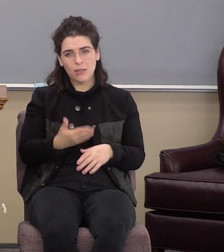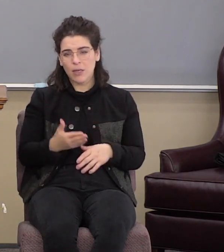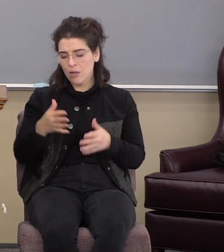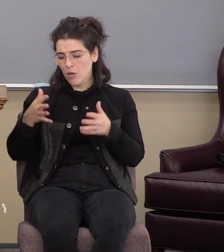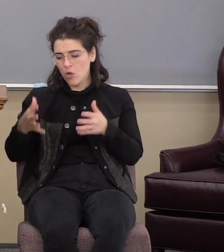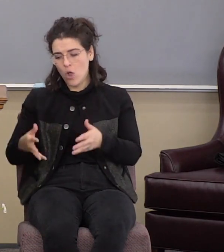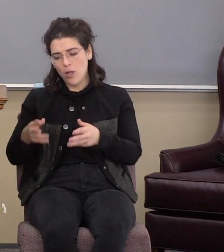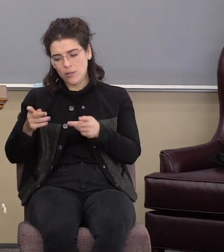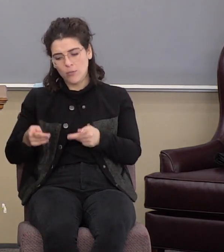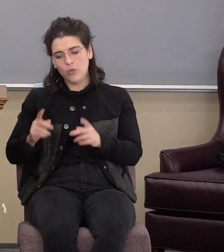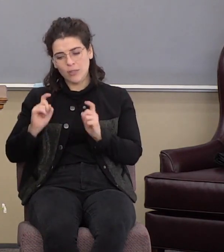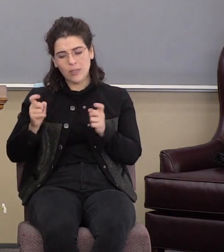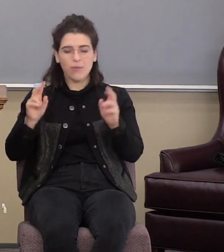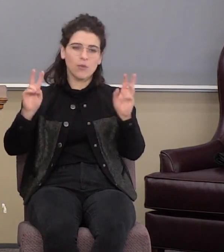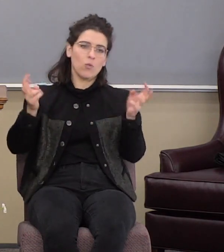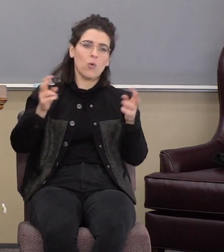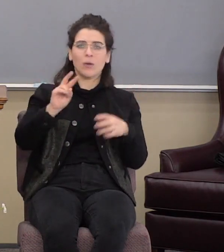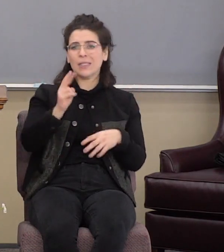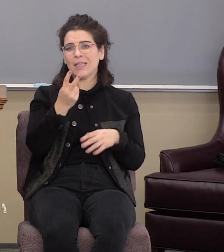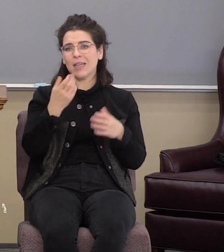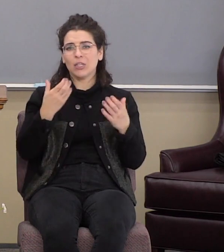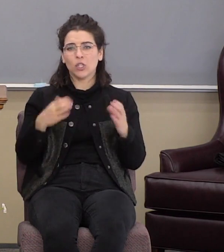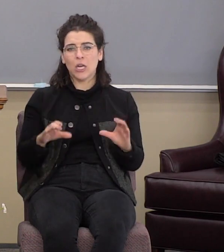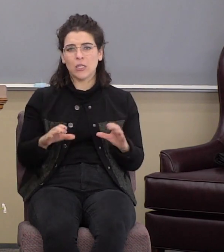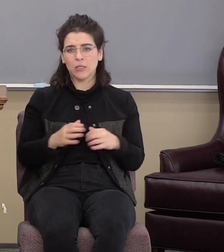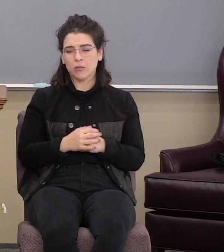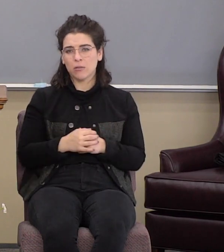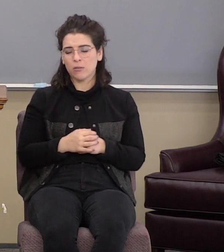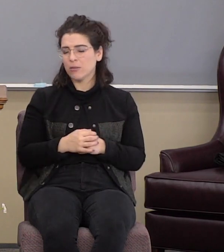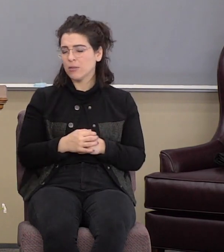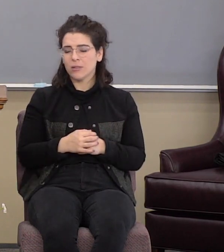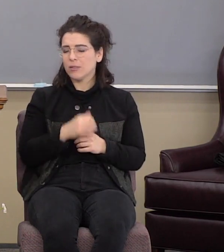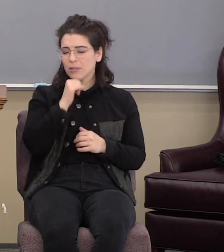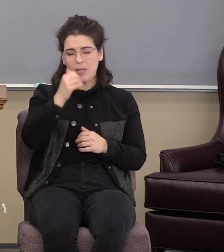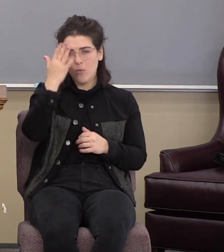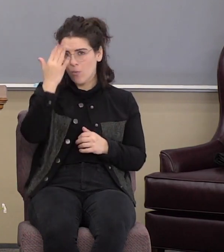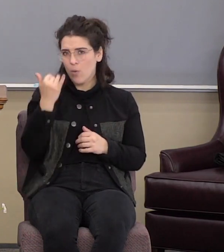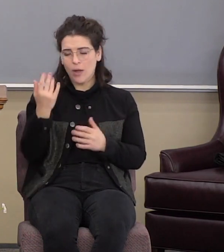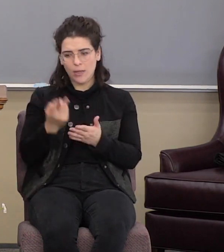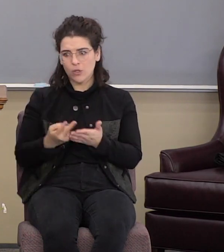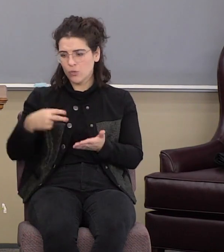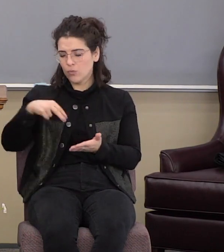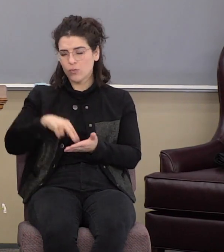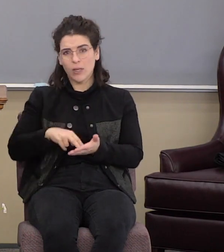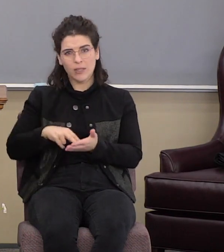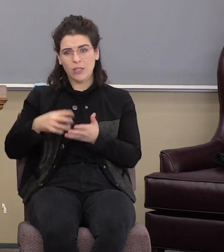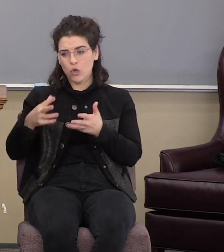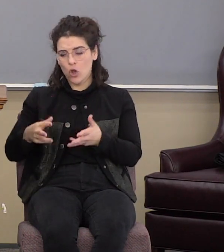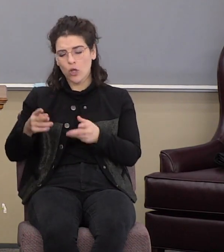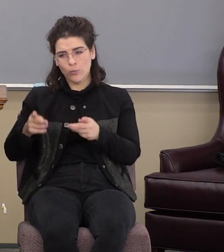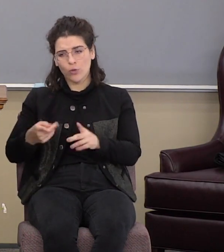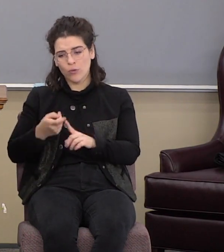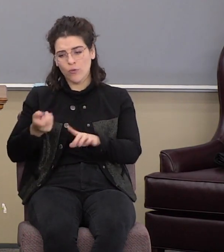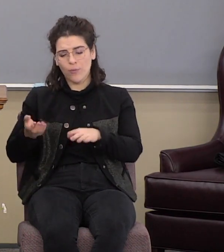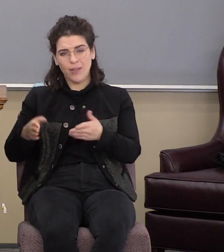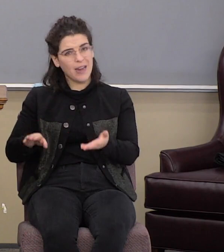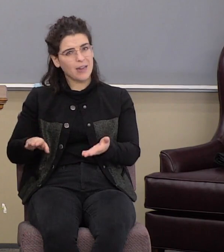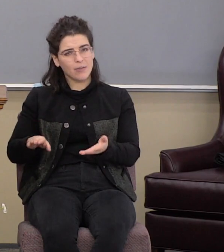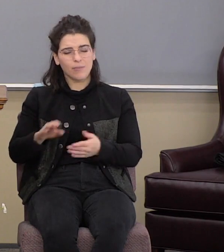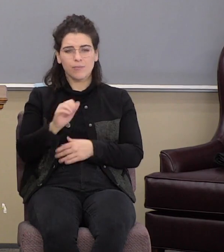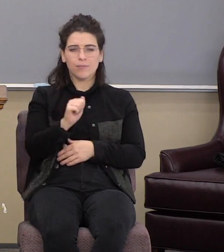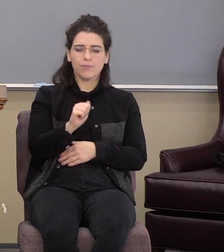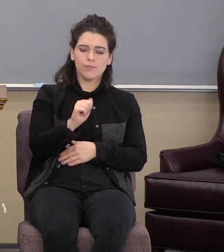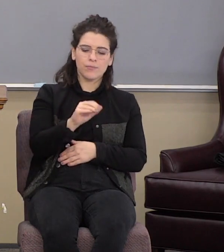a lost person is given, quote, a second chance, okay? That's not why he's raising the lost person up from the dead. Acts chapter 24,